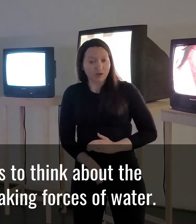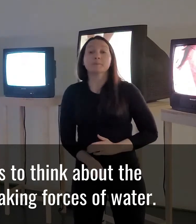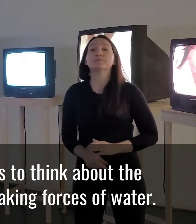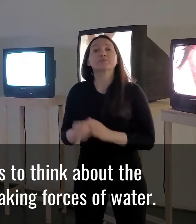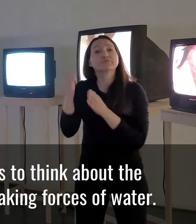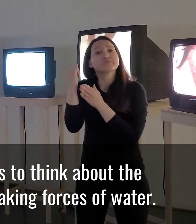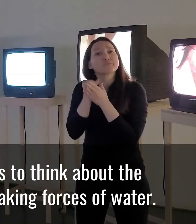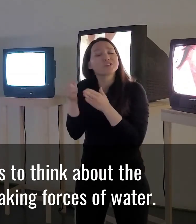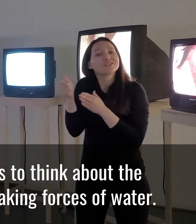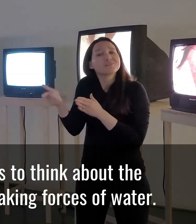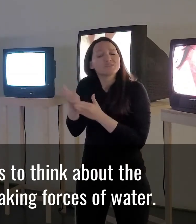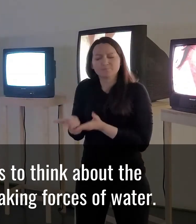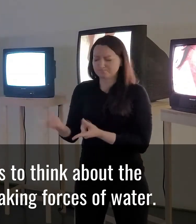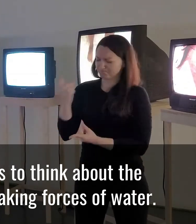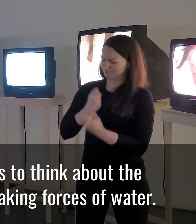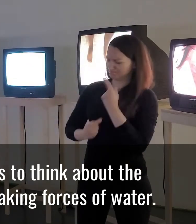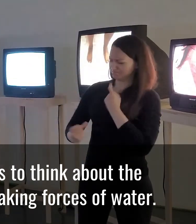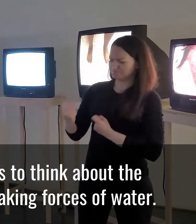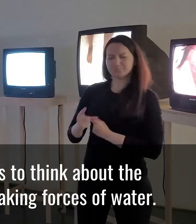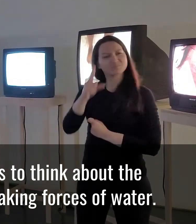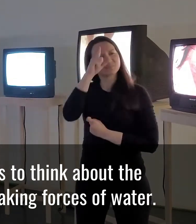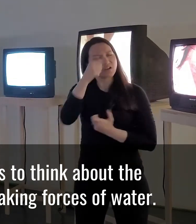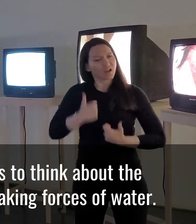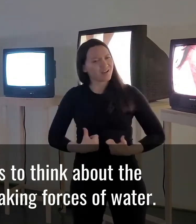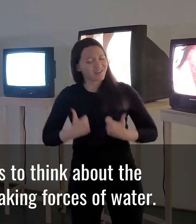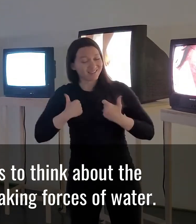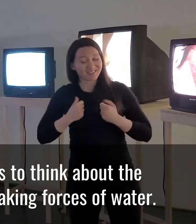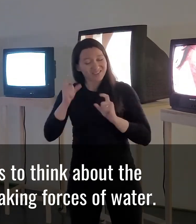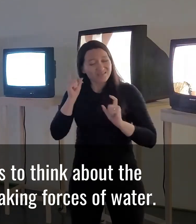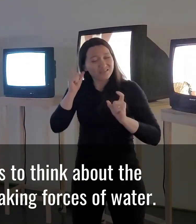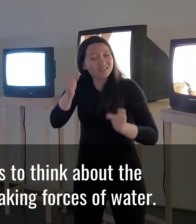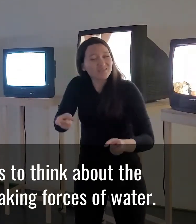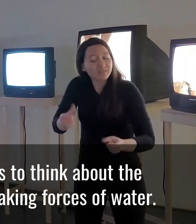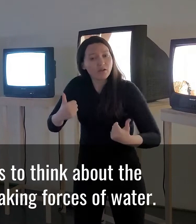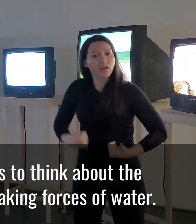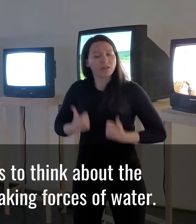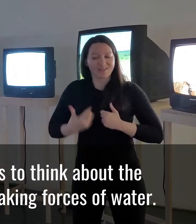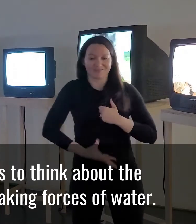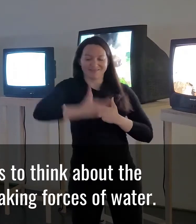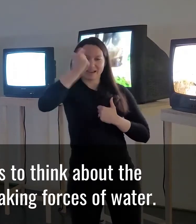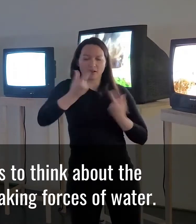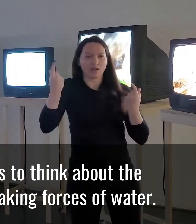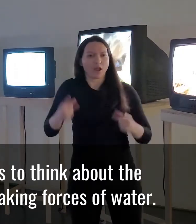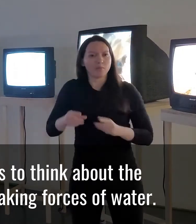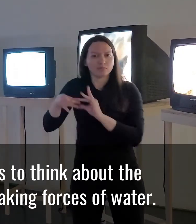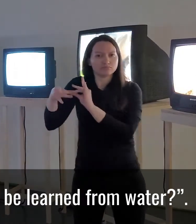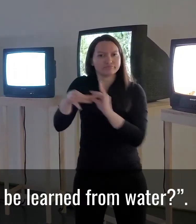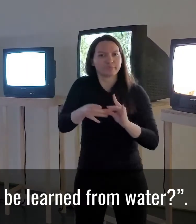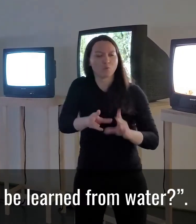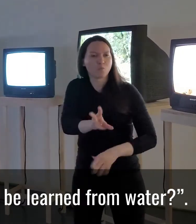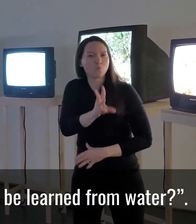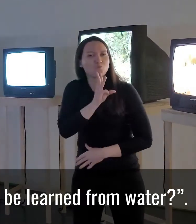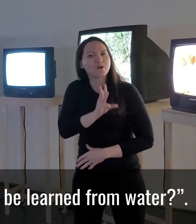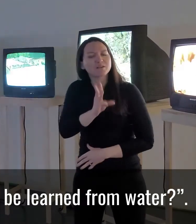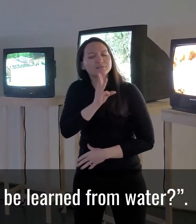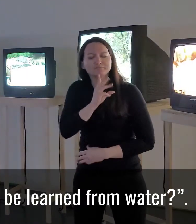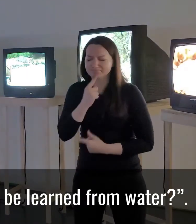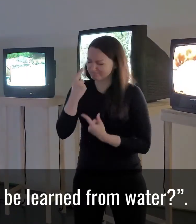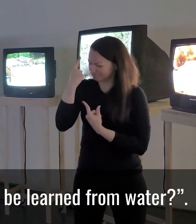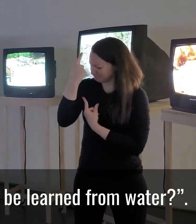us to think about life-giving and life-taking forces of water. They wonder, what can